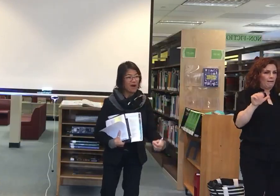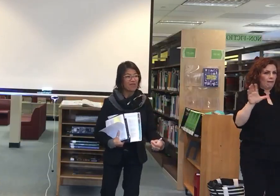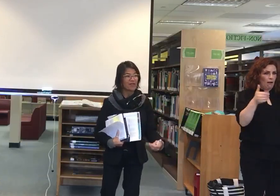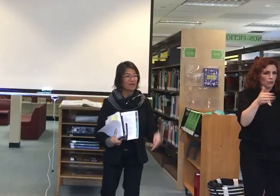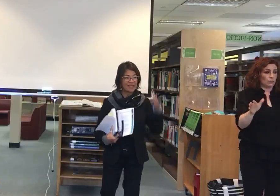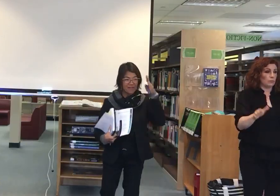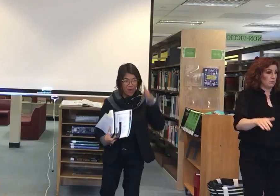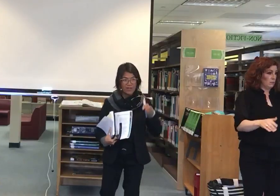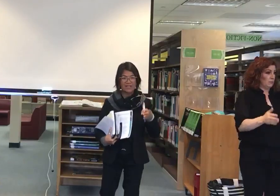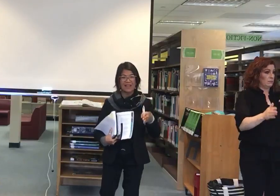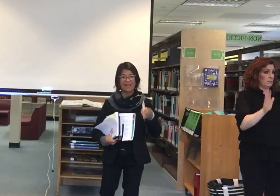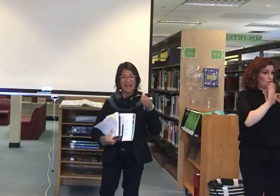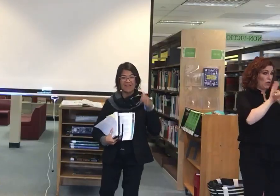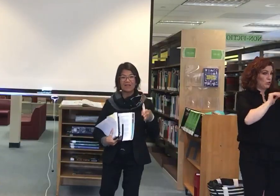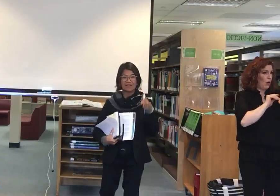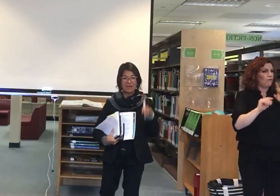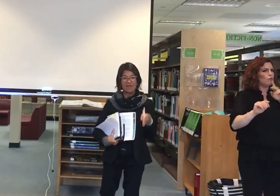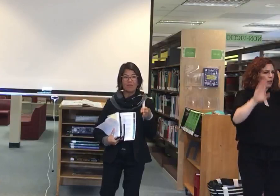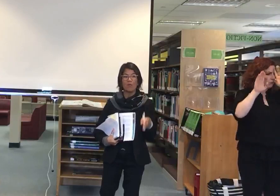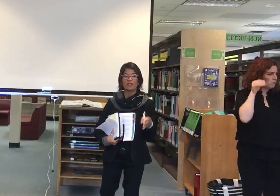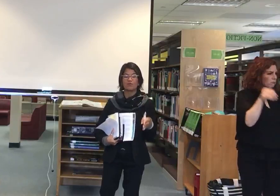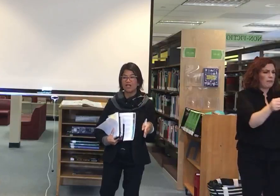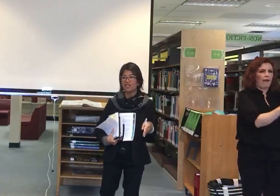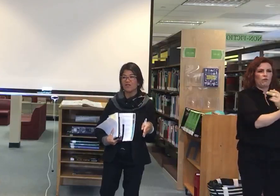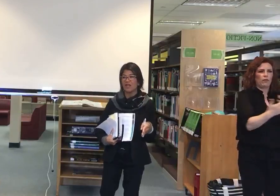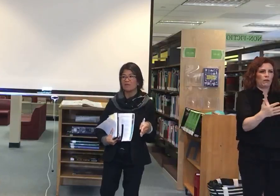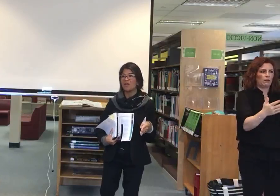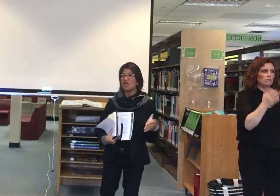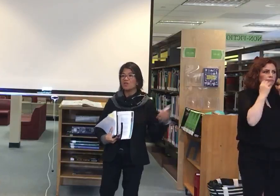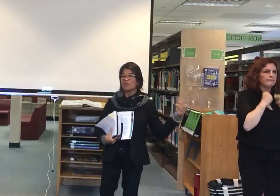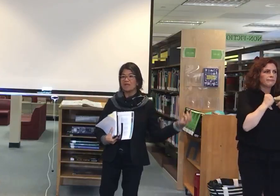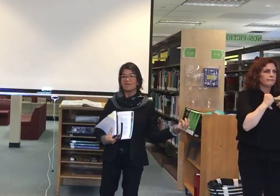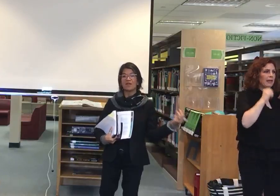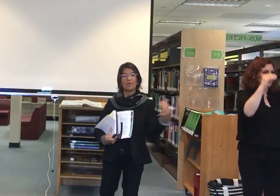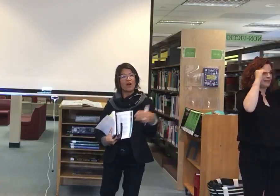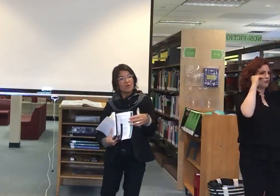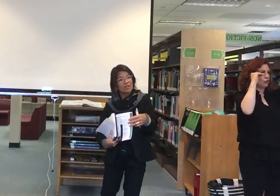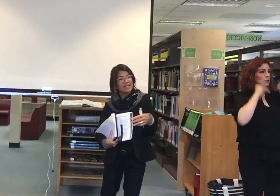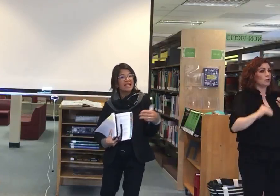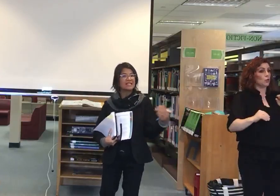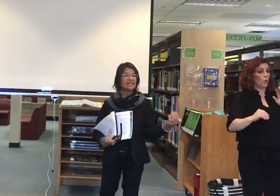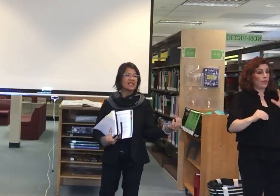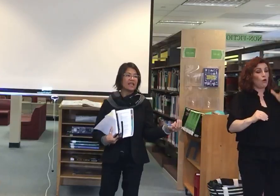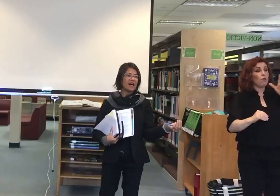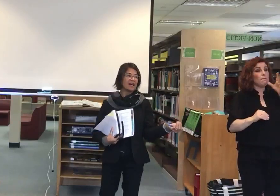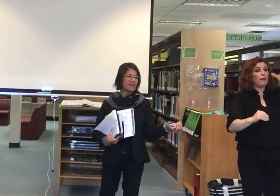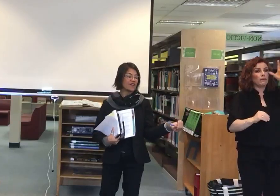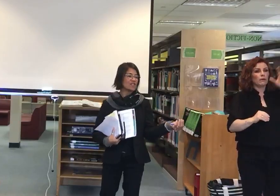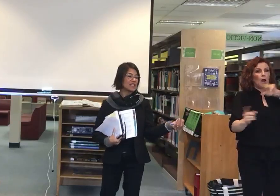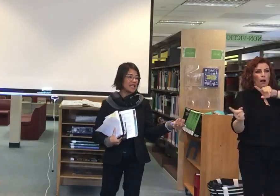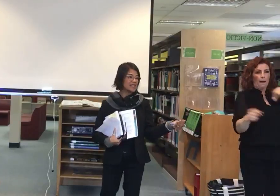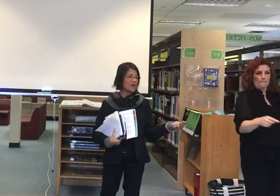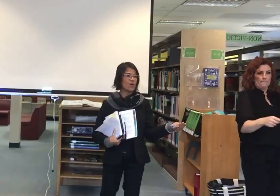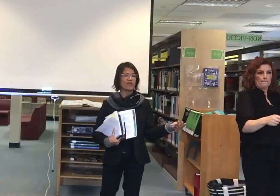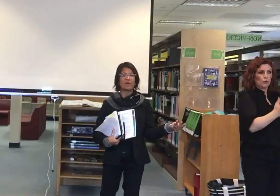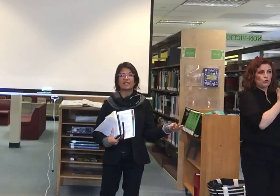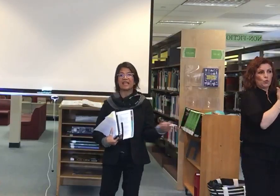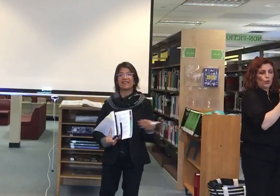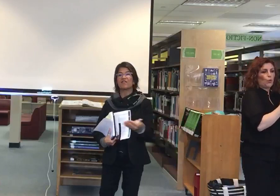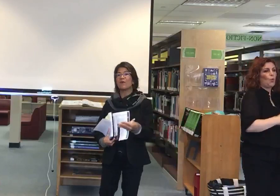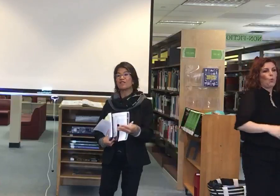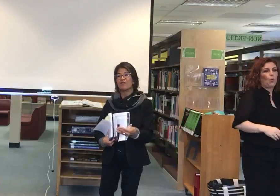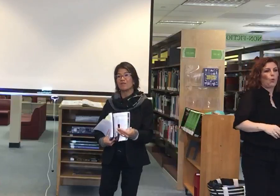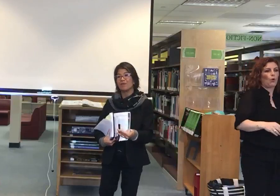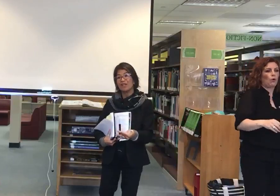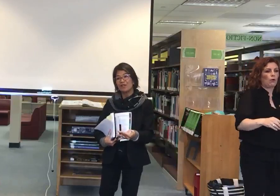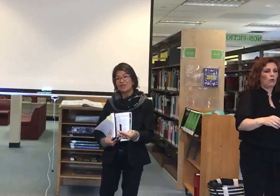grade 12, they're really focused and every moment is precious for them. So sometimes their parent would attend in their stead, or they would just